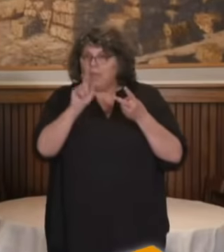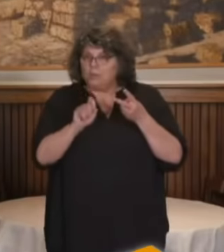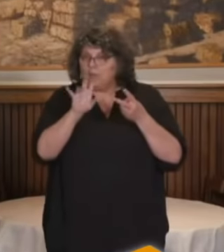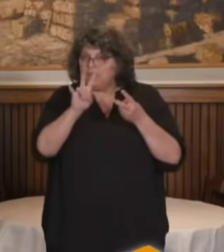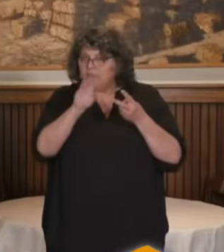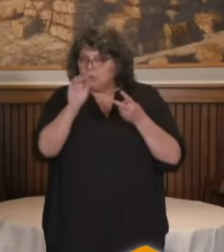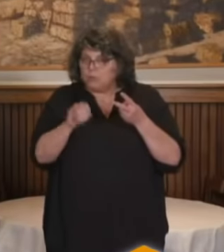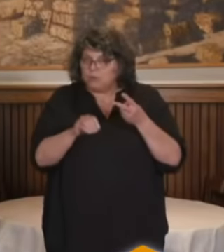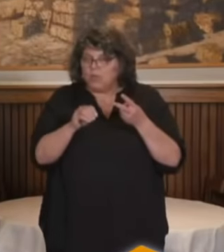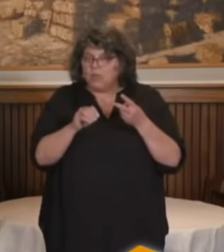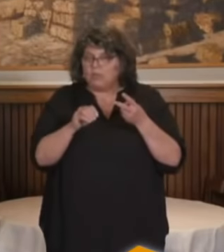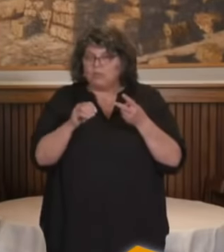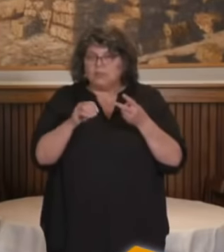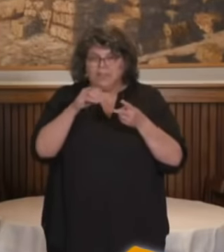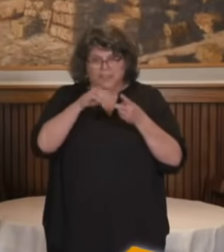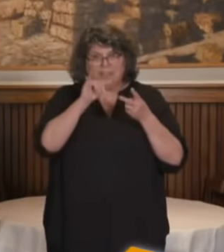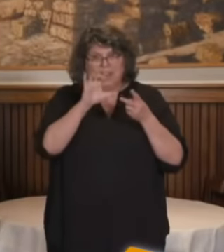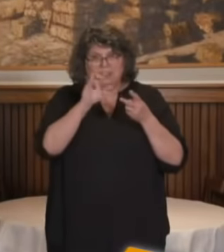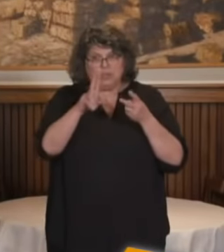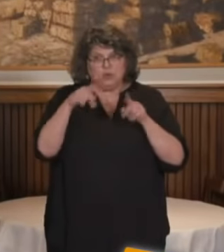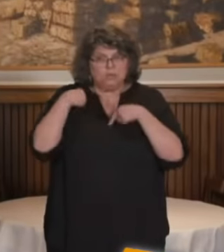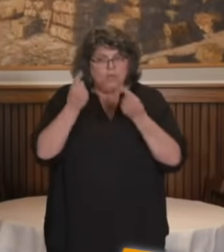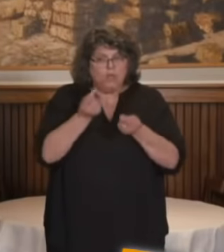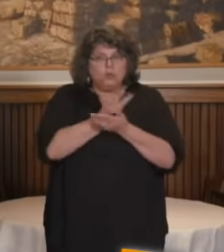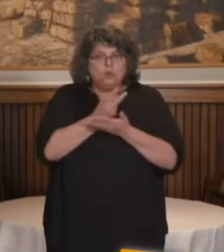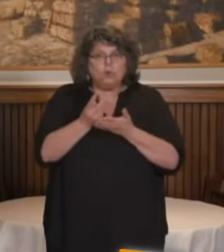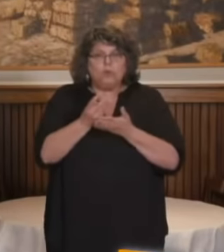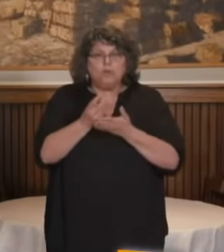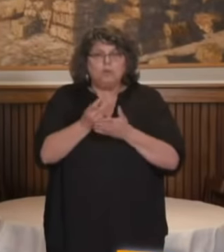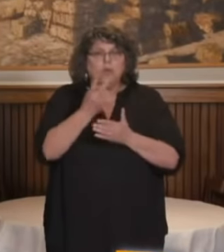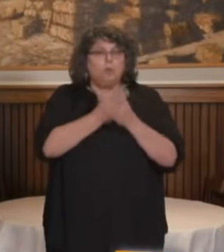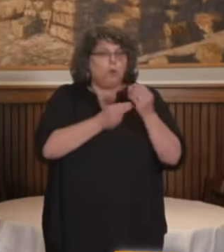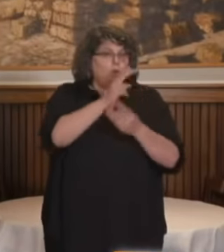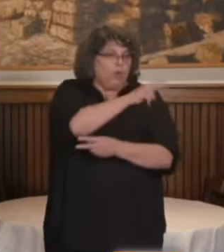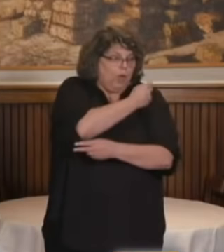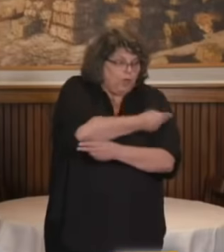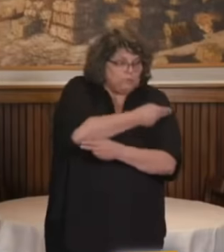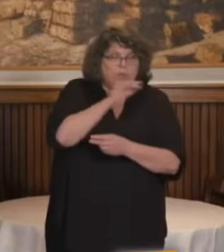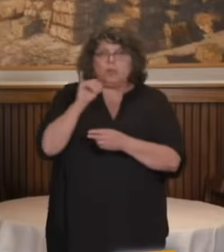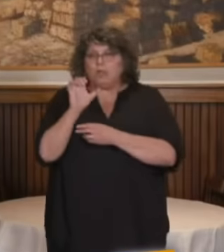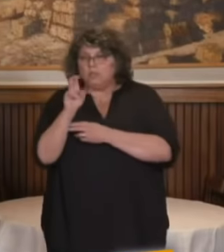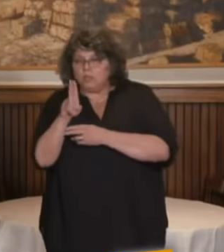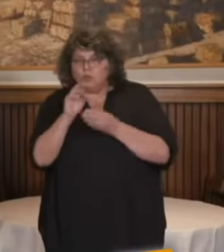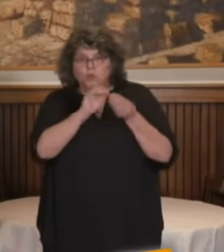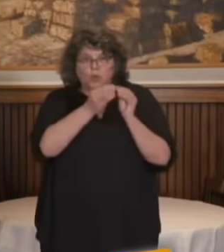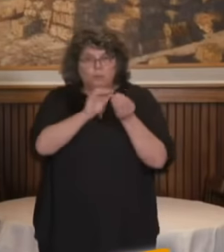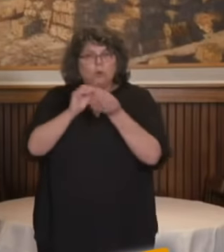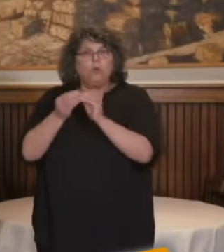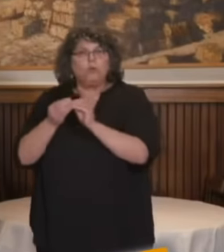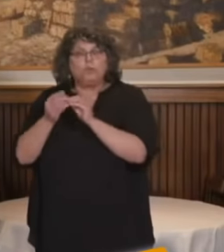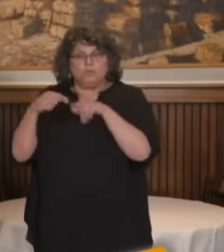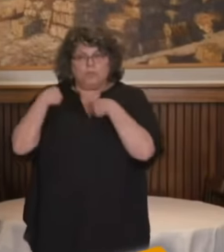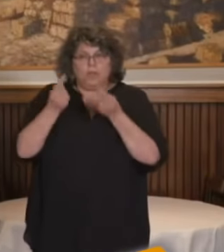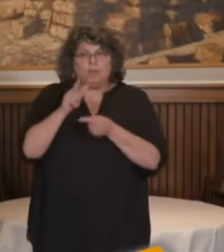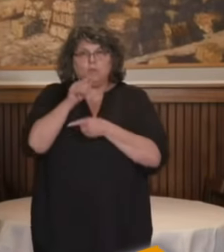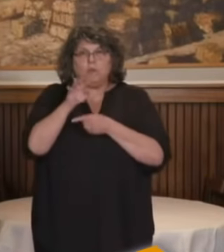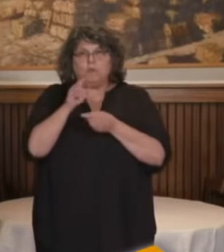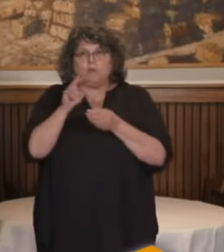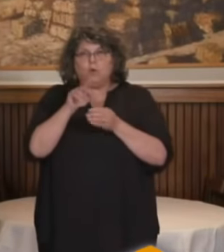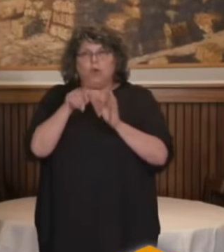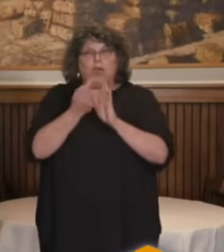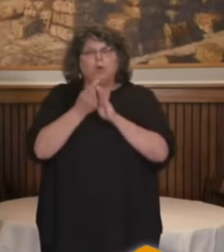in ICUs over a 2-week period. Both the hospitalization rate and the ICU rates over the last 24 hours went